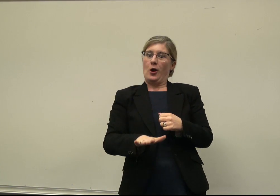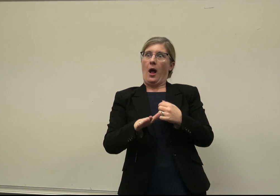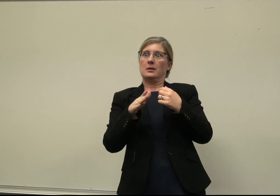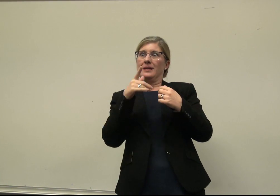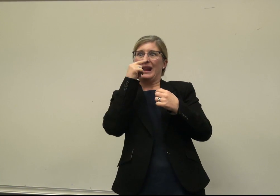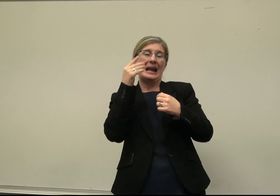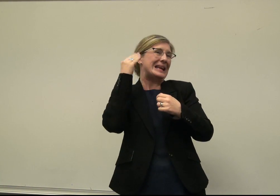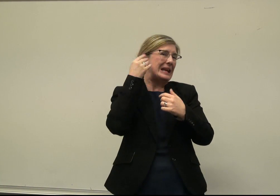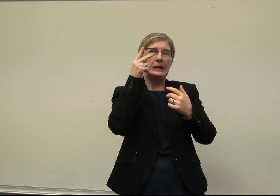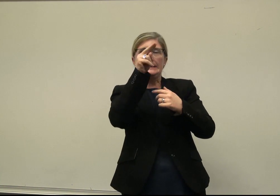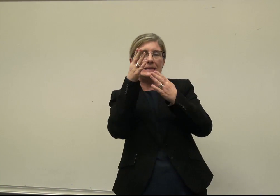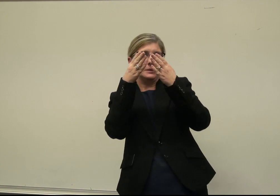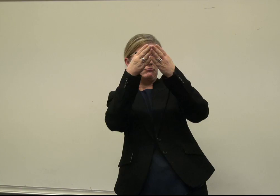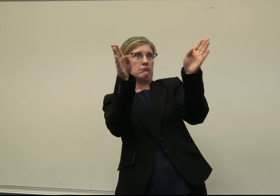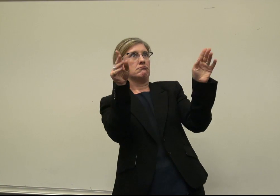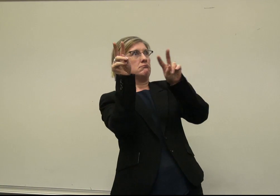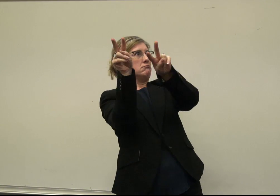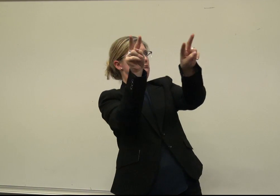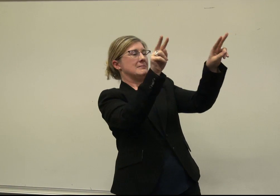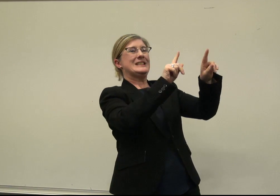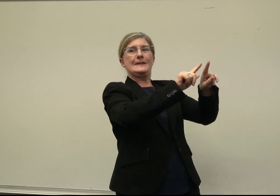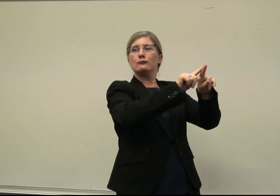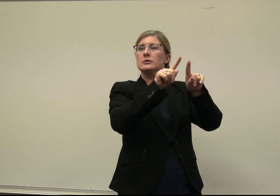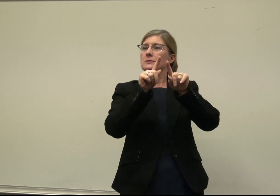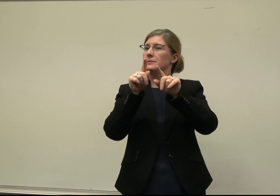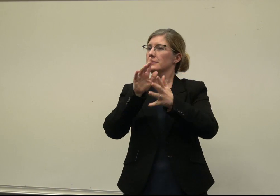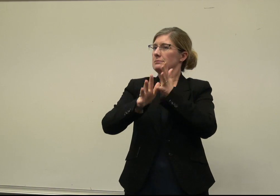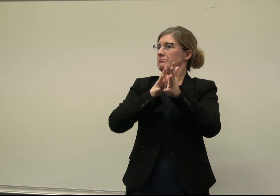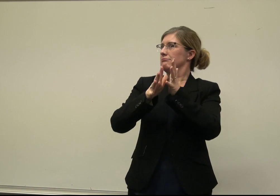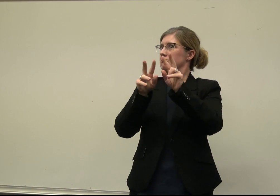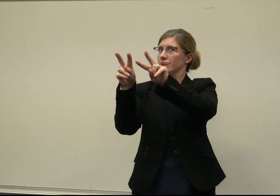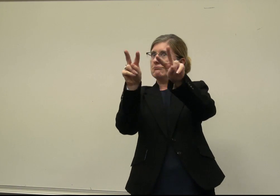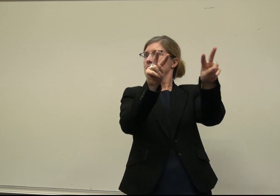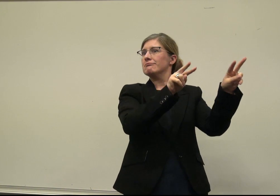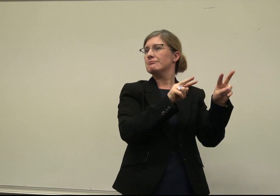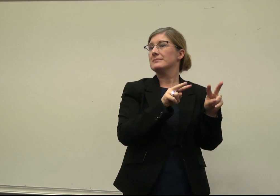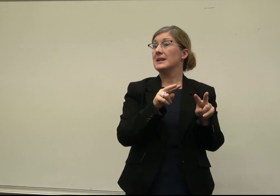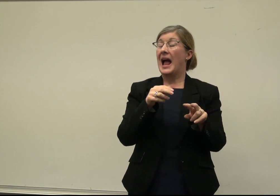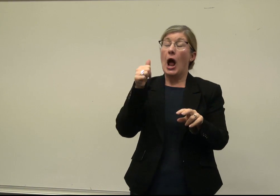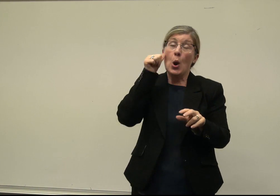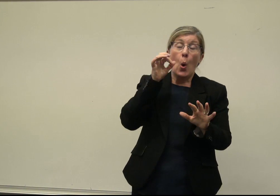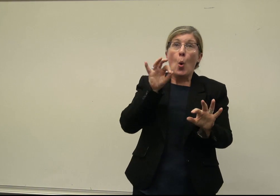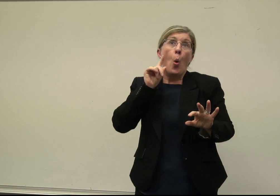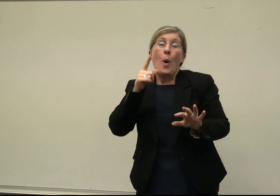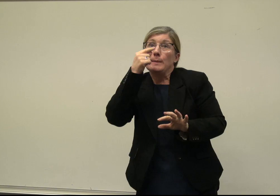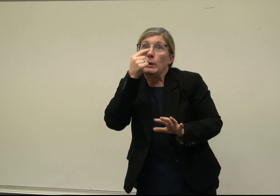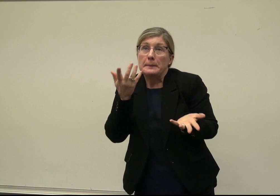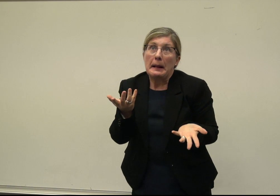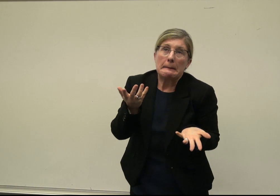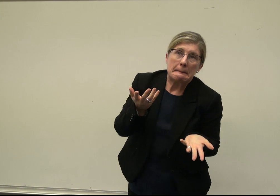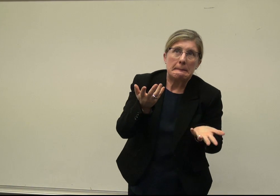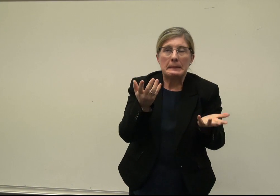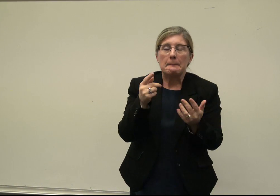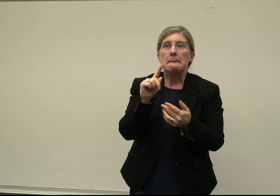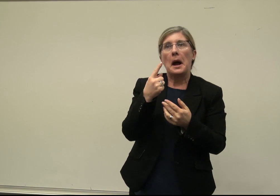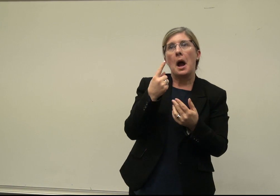the language from other users of sign language, other signers. It's not always possible, I guess, but it would